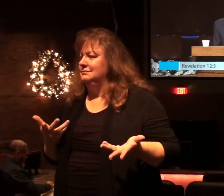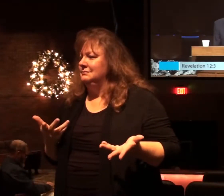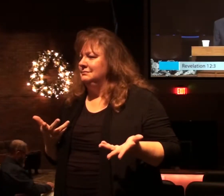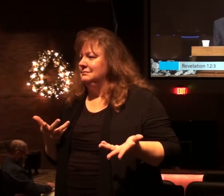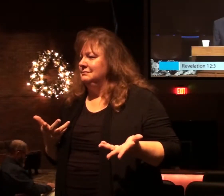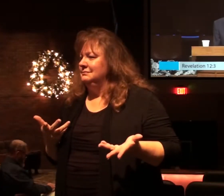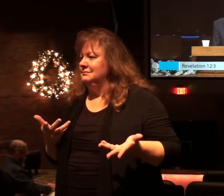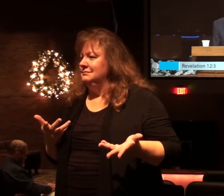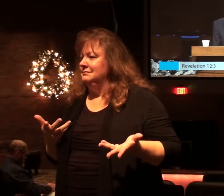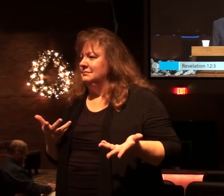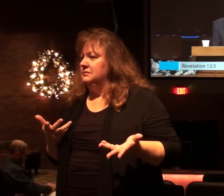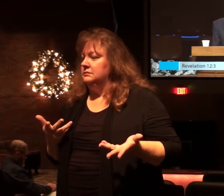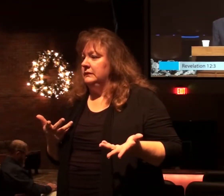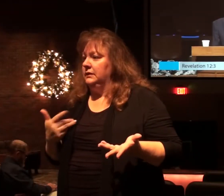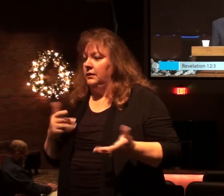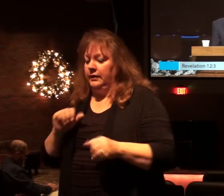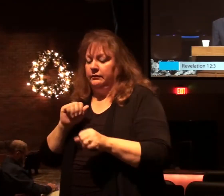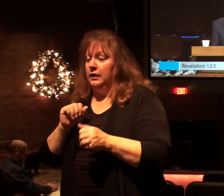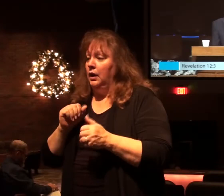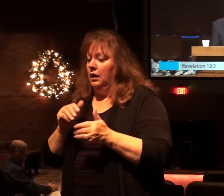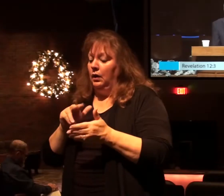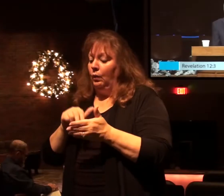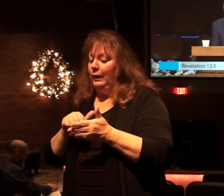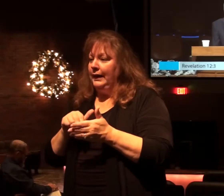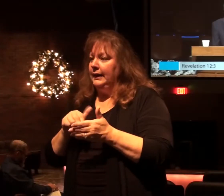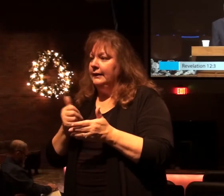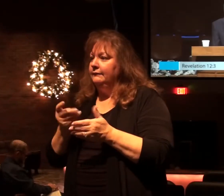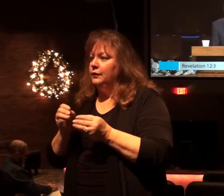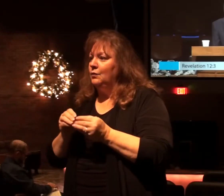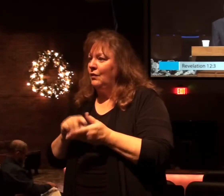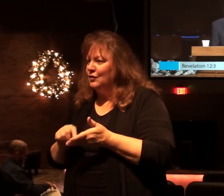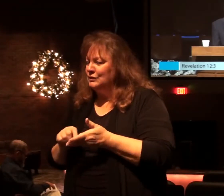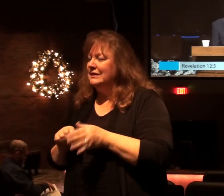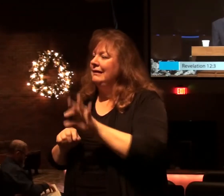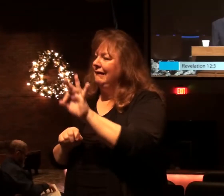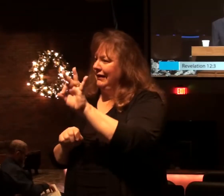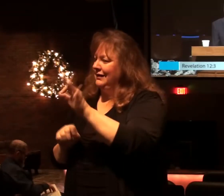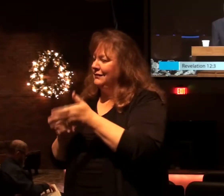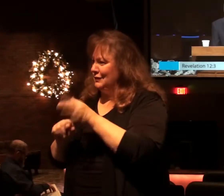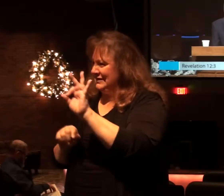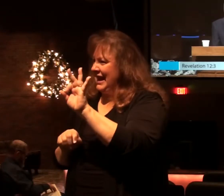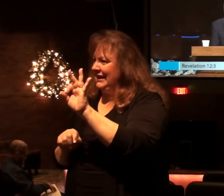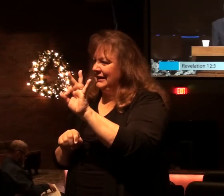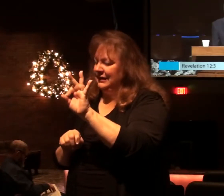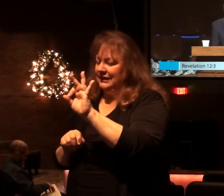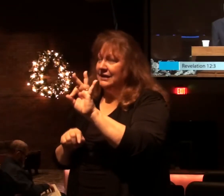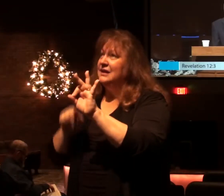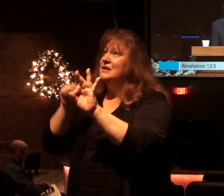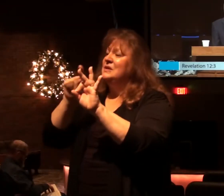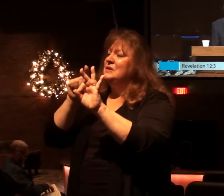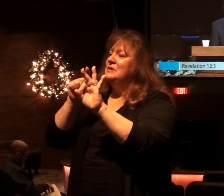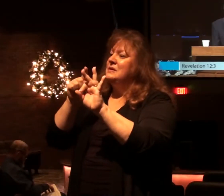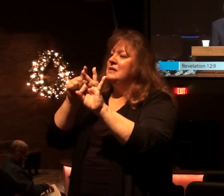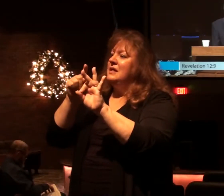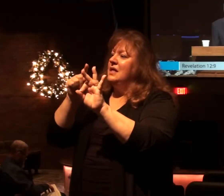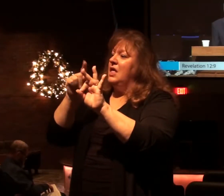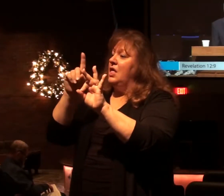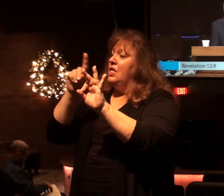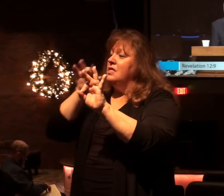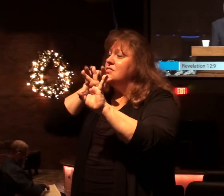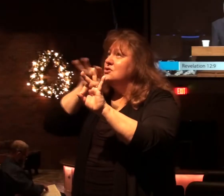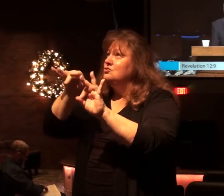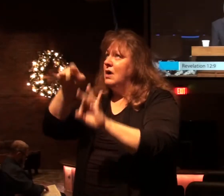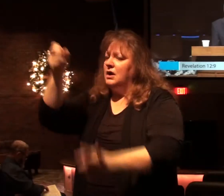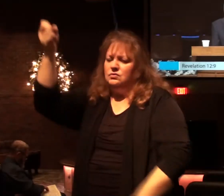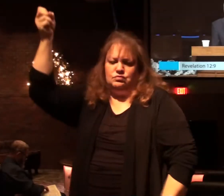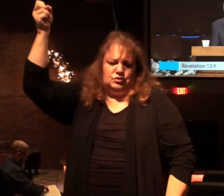to, work very hard if we just read a few more verses. Verse 9. And the great dragon was thrown down,